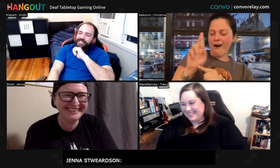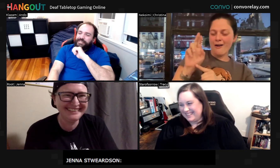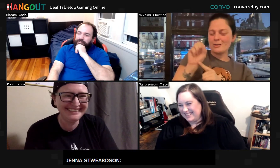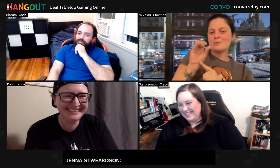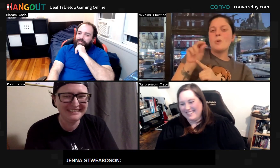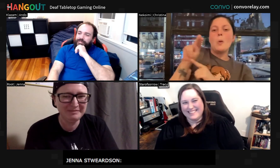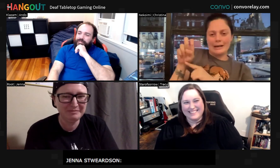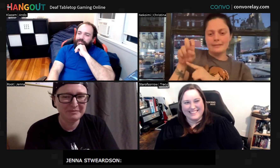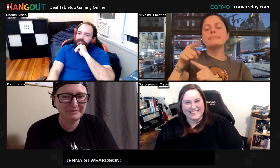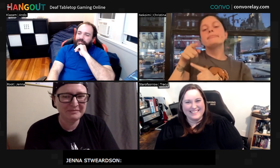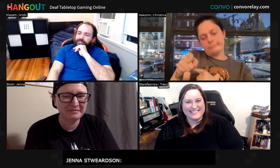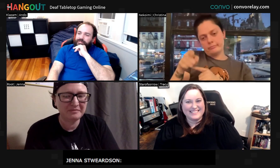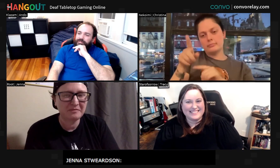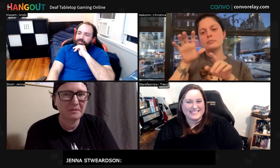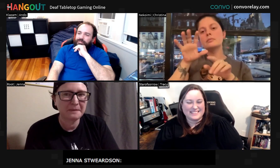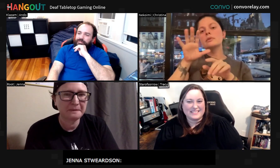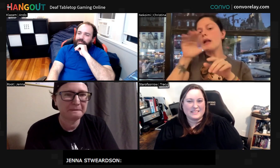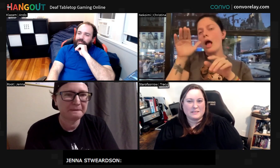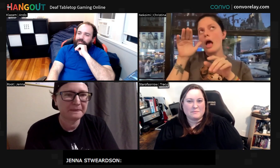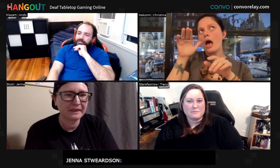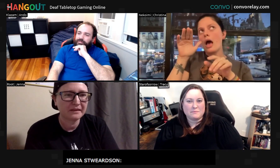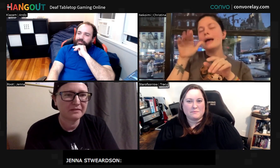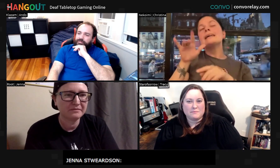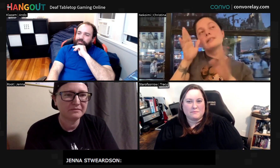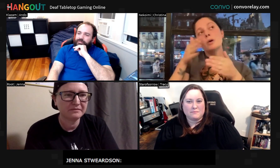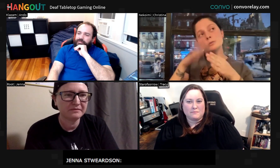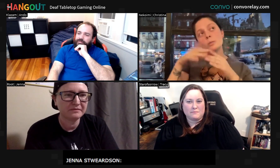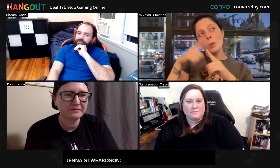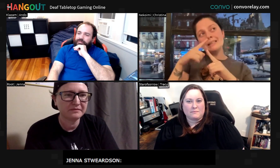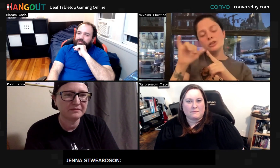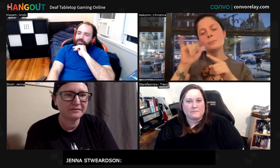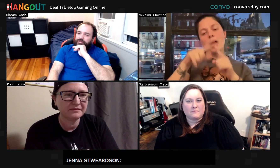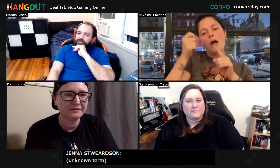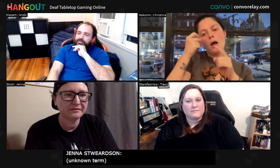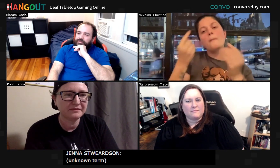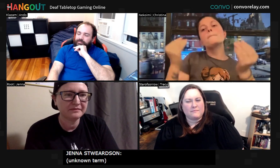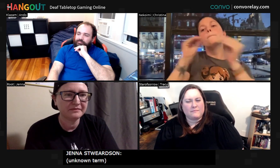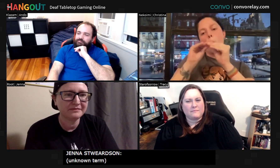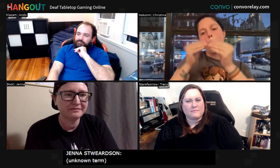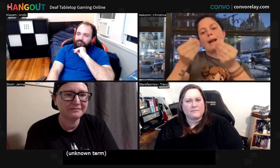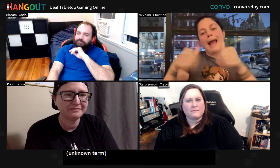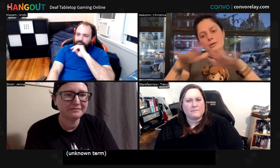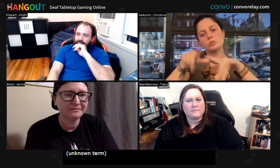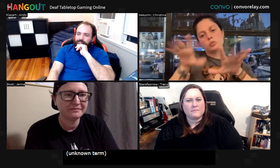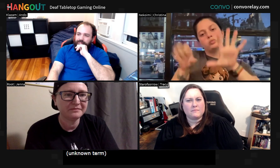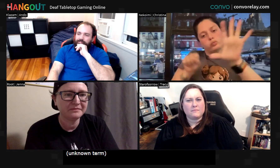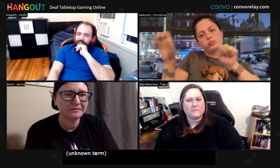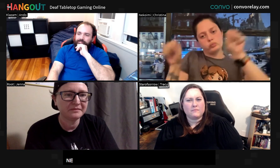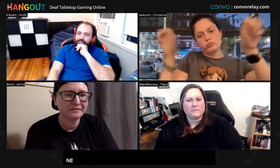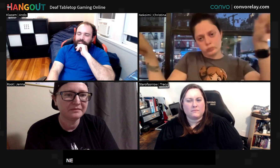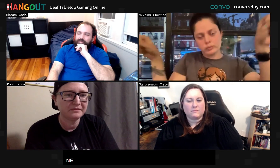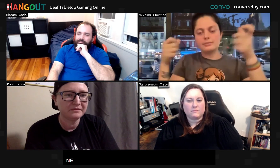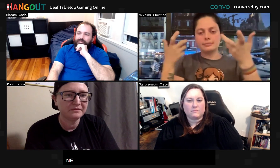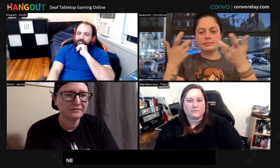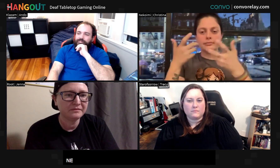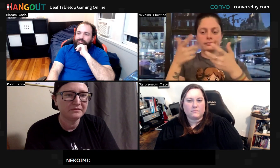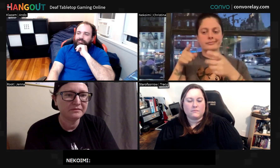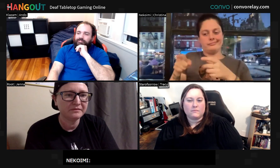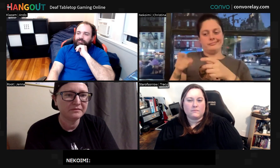um, Croissant. Carousel is focused on a point system, but it's more based off